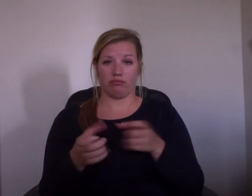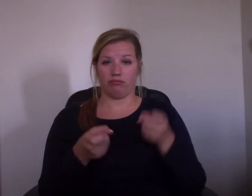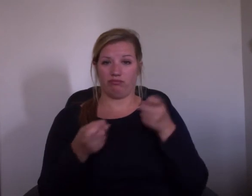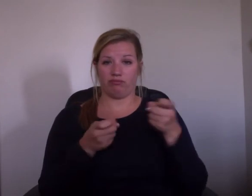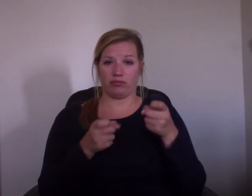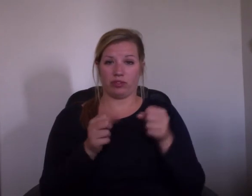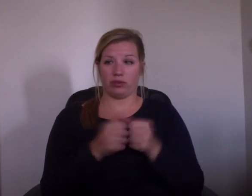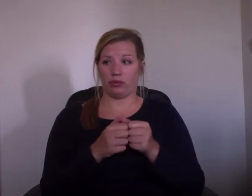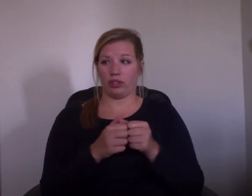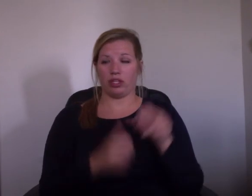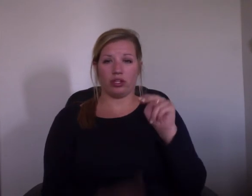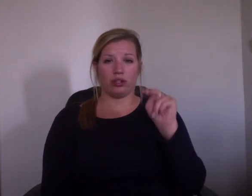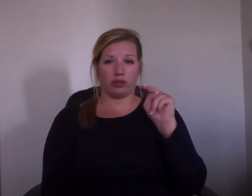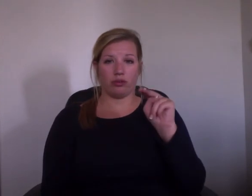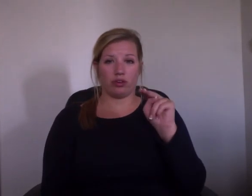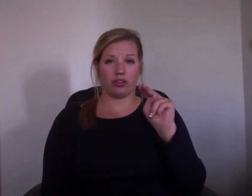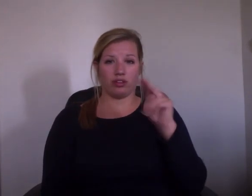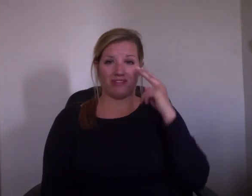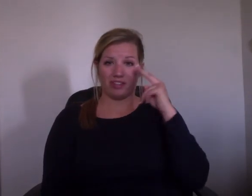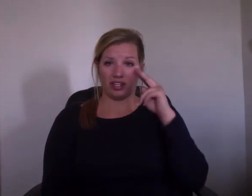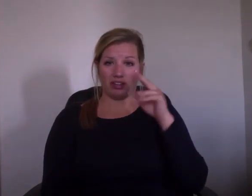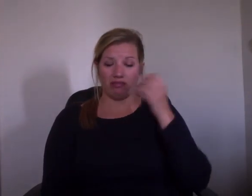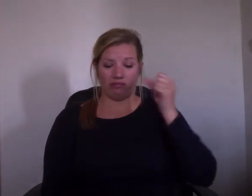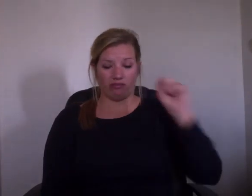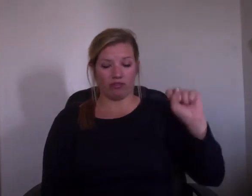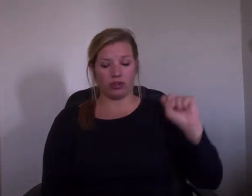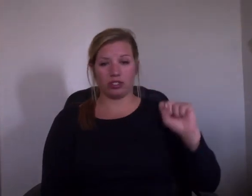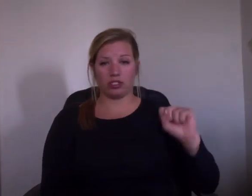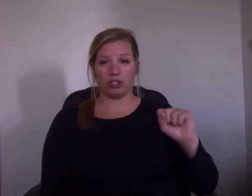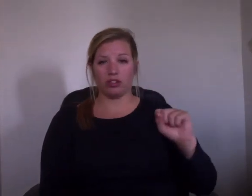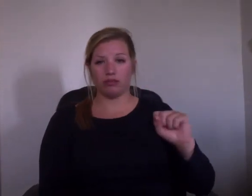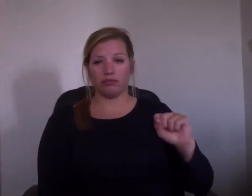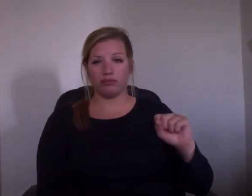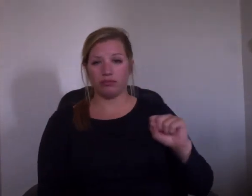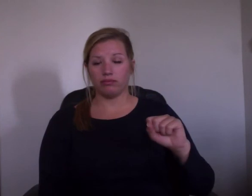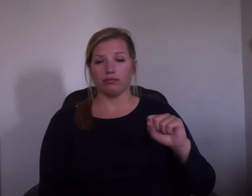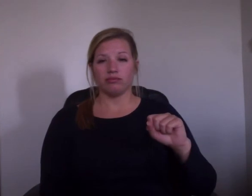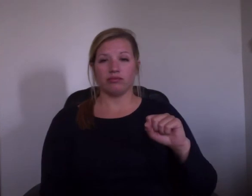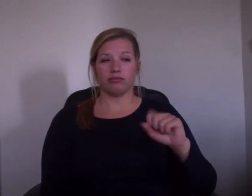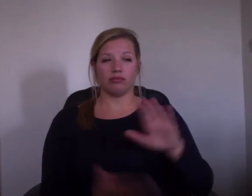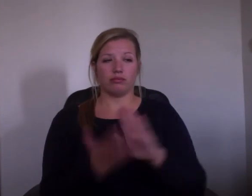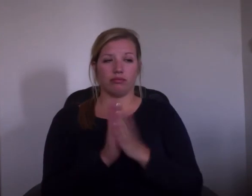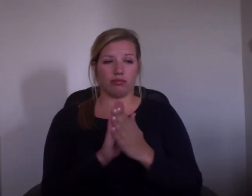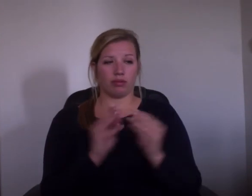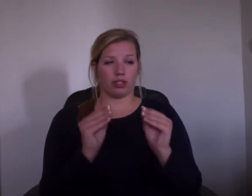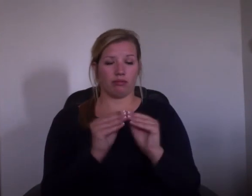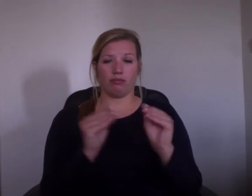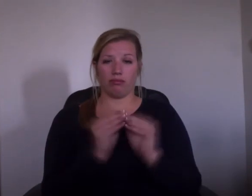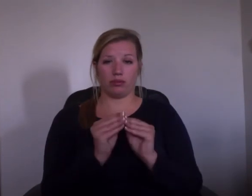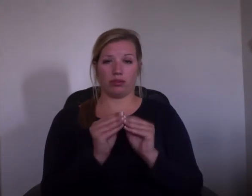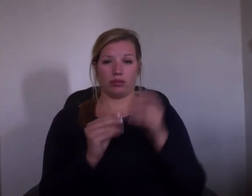forces. It all comes to a head in 1975 with what they call the Fall of